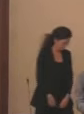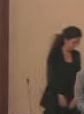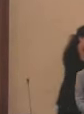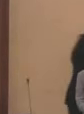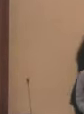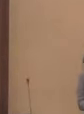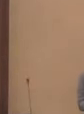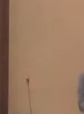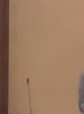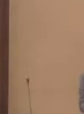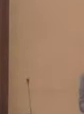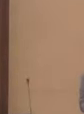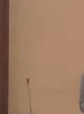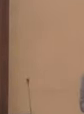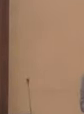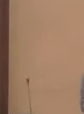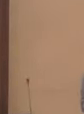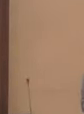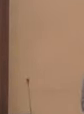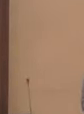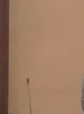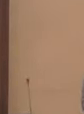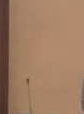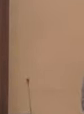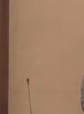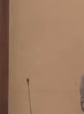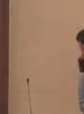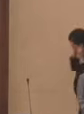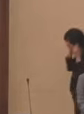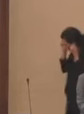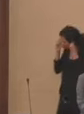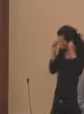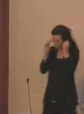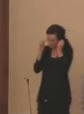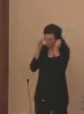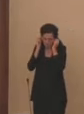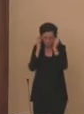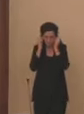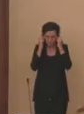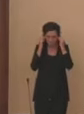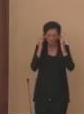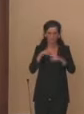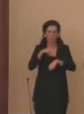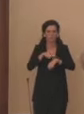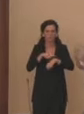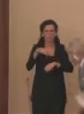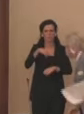McCulloch. Allora, dottor Peter McCulloch, che è collegato dagli Stati Uniti d'America.